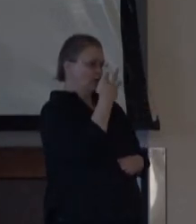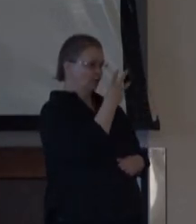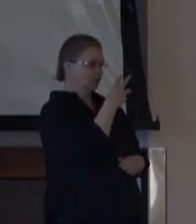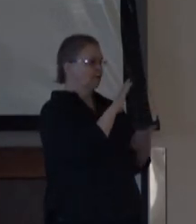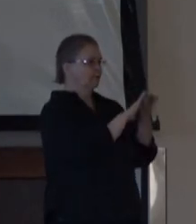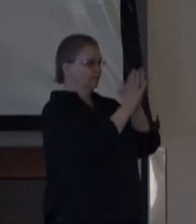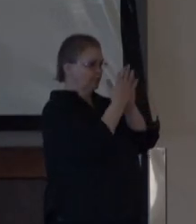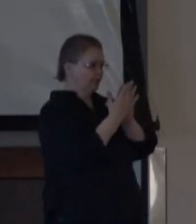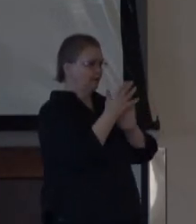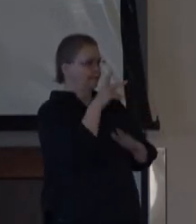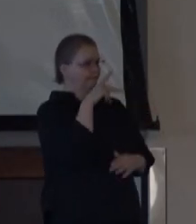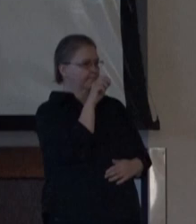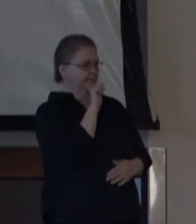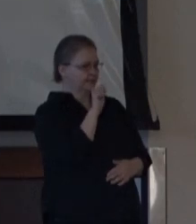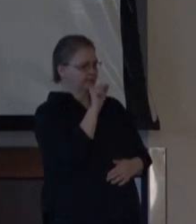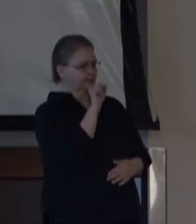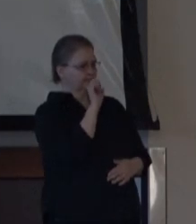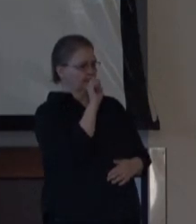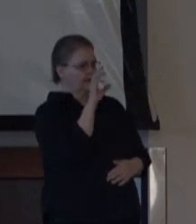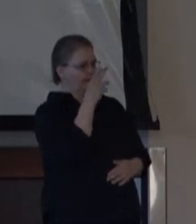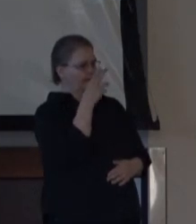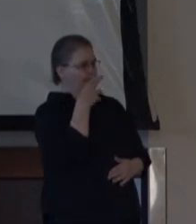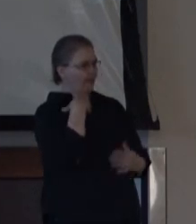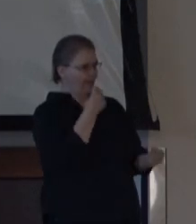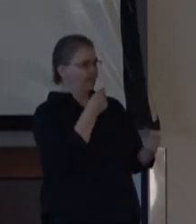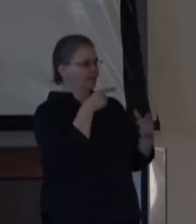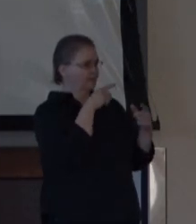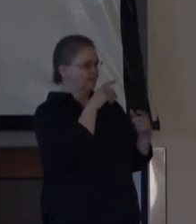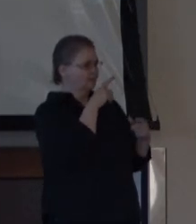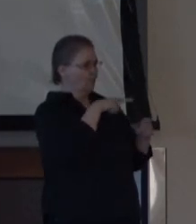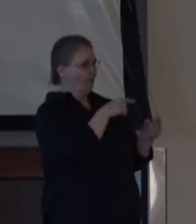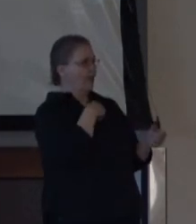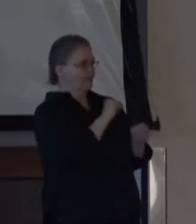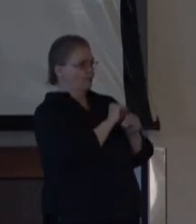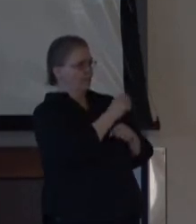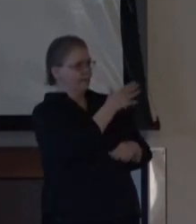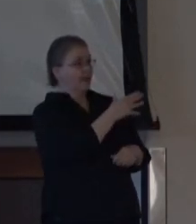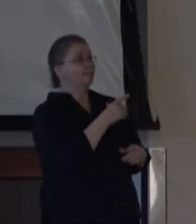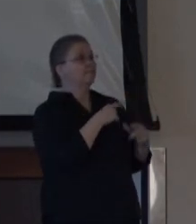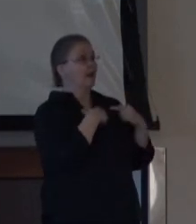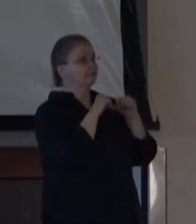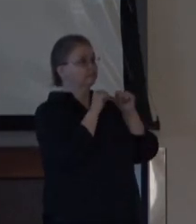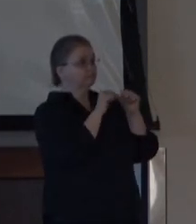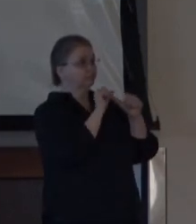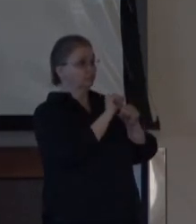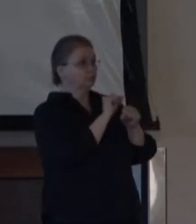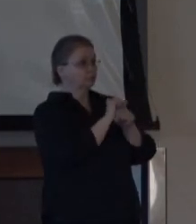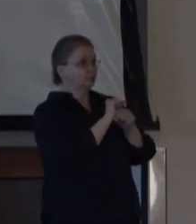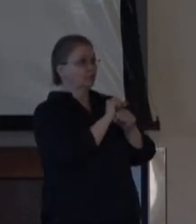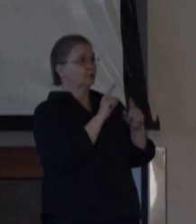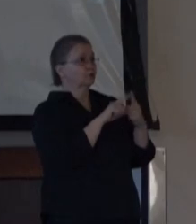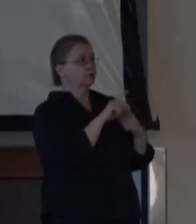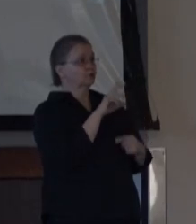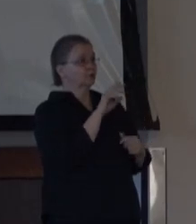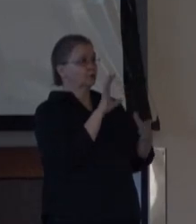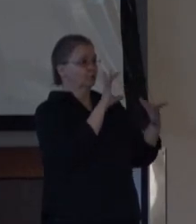and it later became Peace Health Southwest while I was working there as a nurse. I went on to get involved in the union in addition to a lot of the